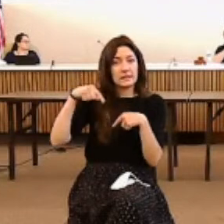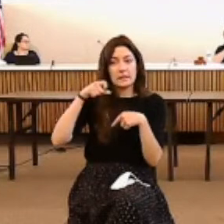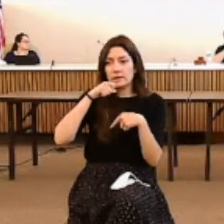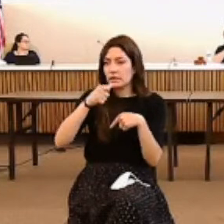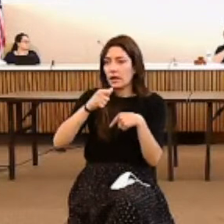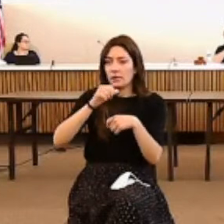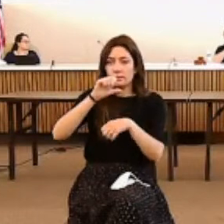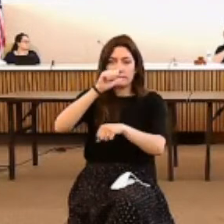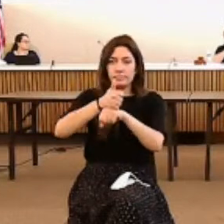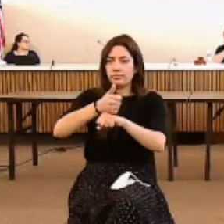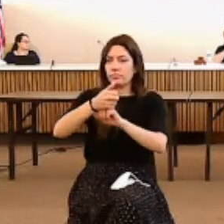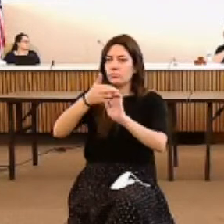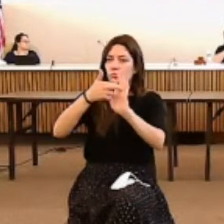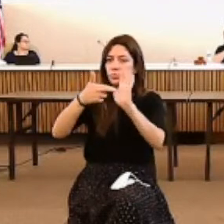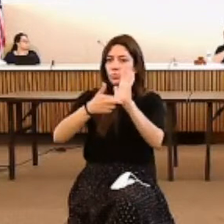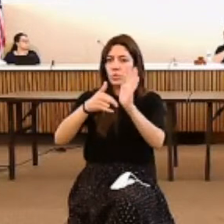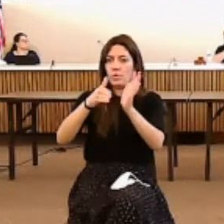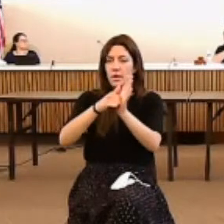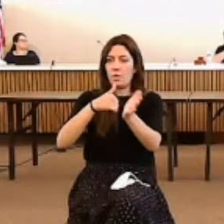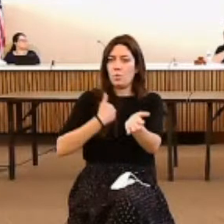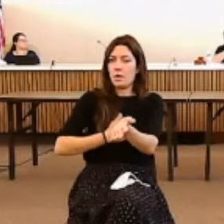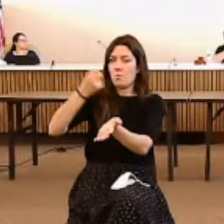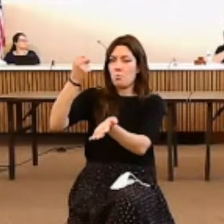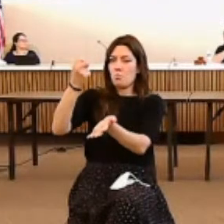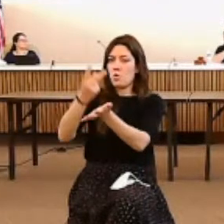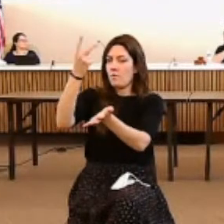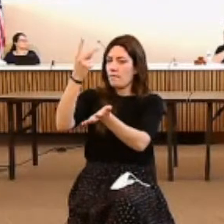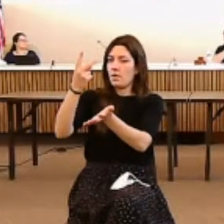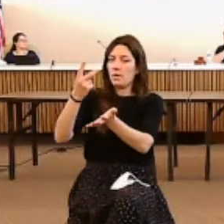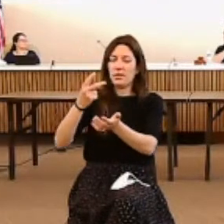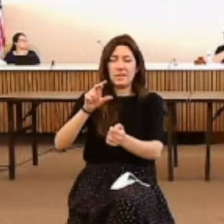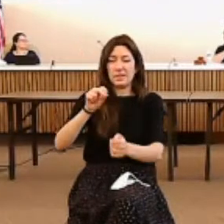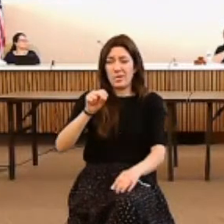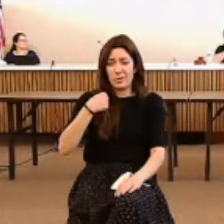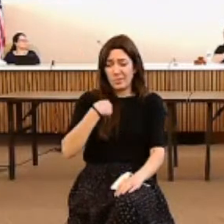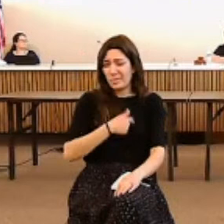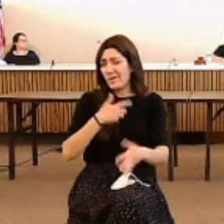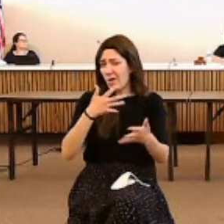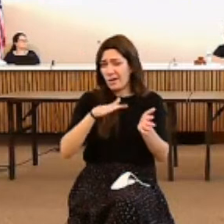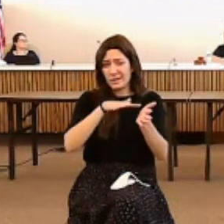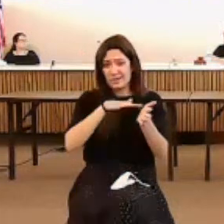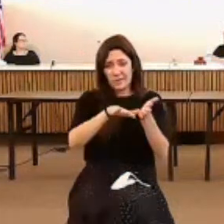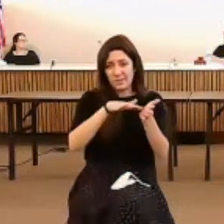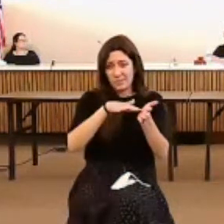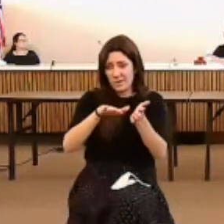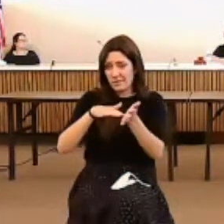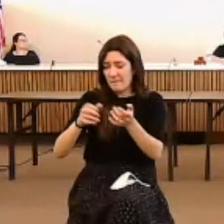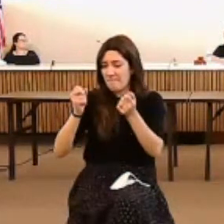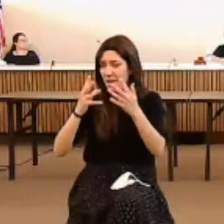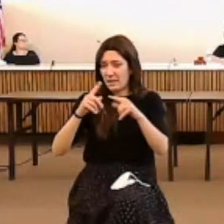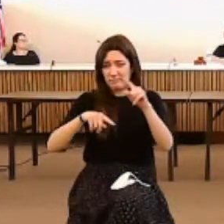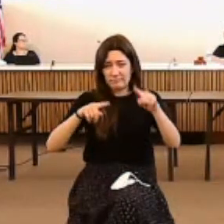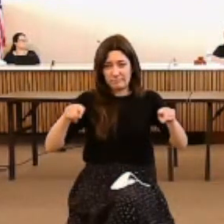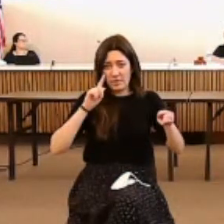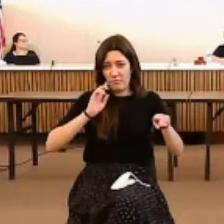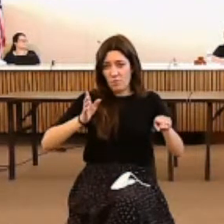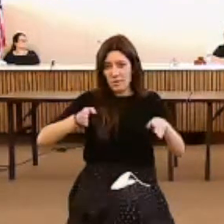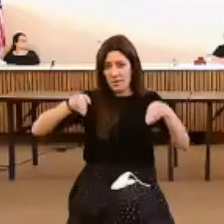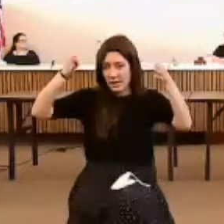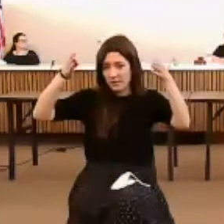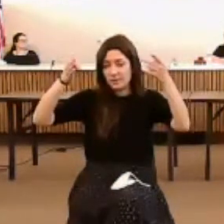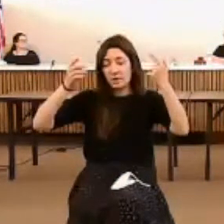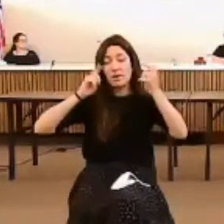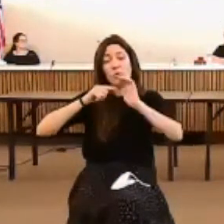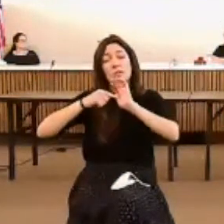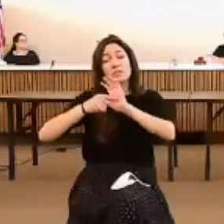that we've granted many variances to height. As far as RIT goes, there is a